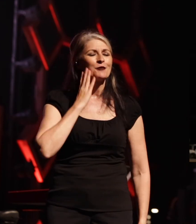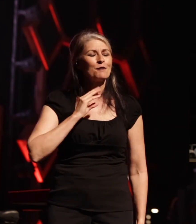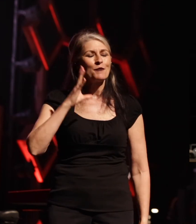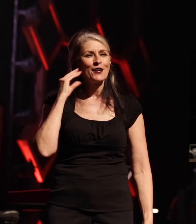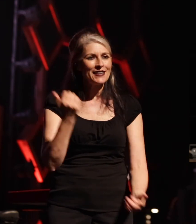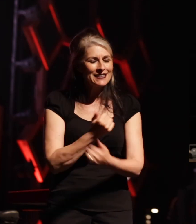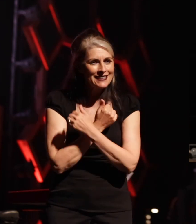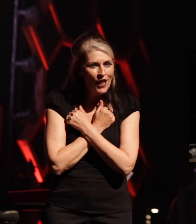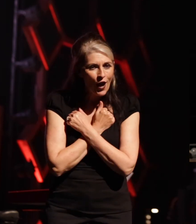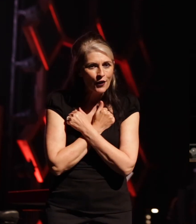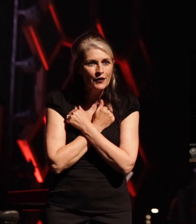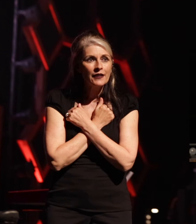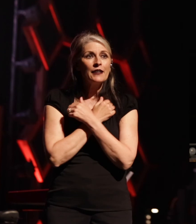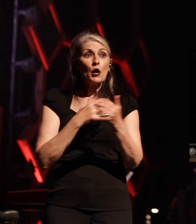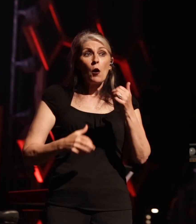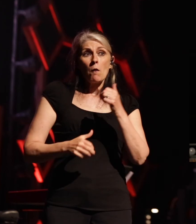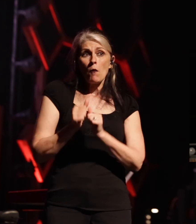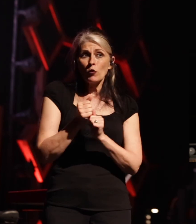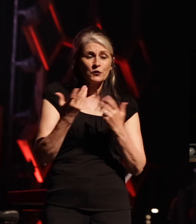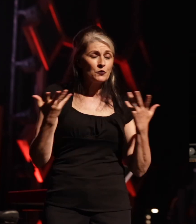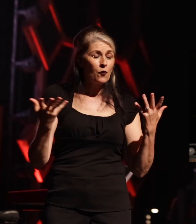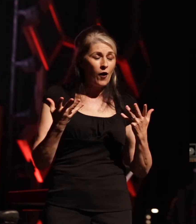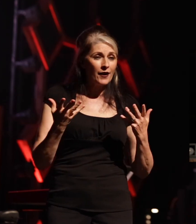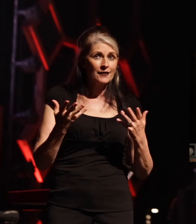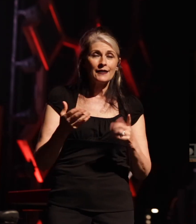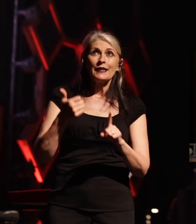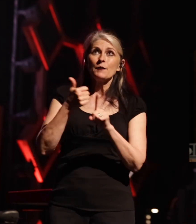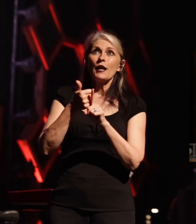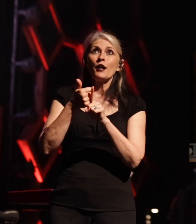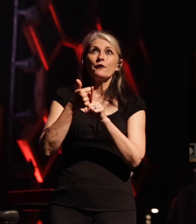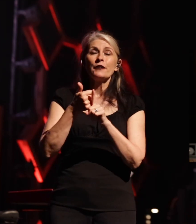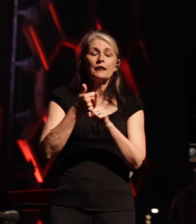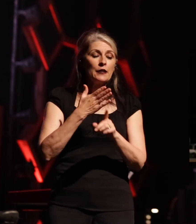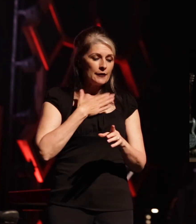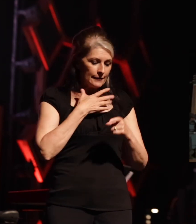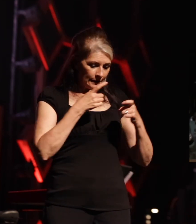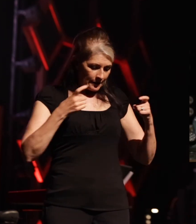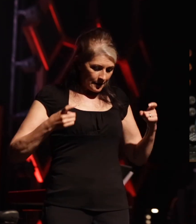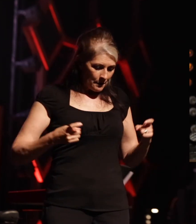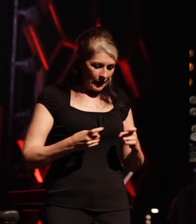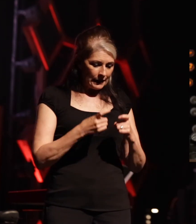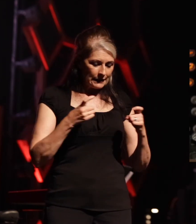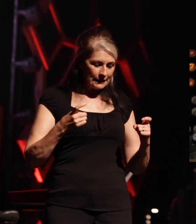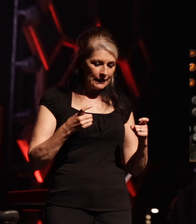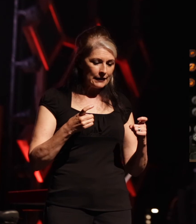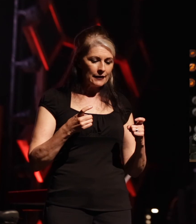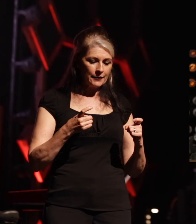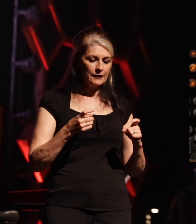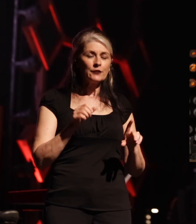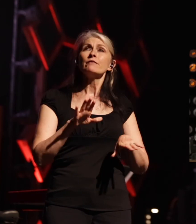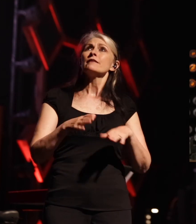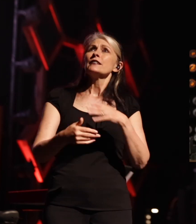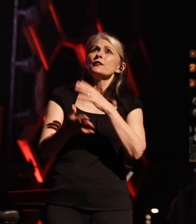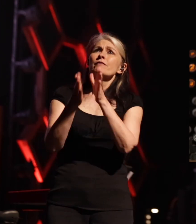too, so that he can bring you through your sin, that you will call upon the name of the Lord and be saved through what Jesus